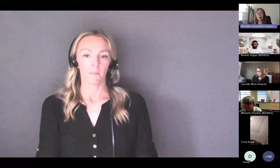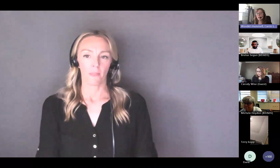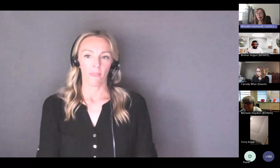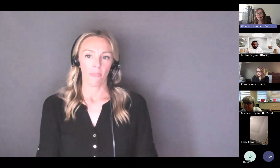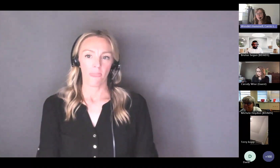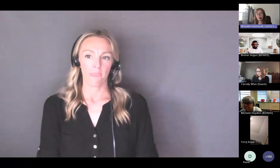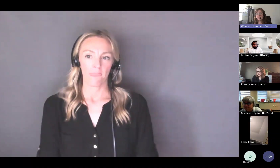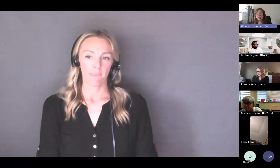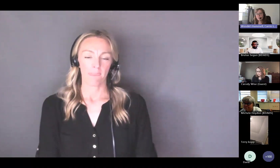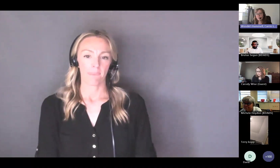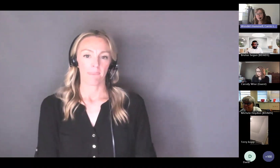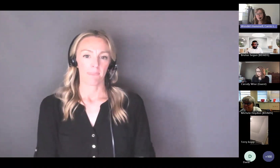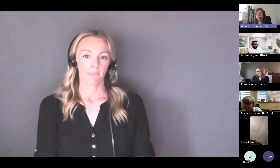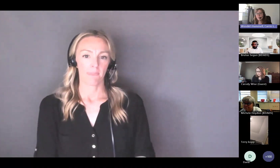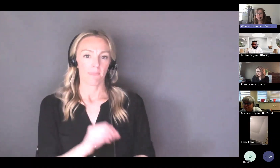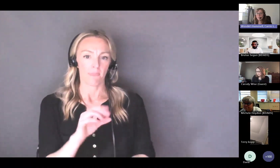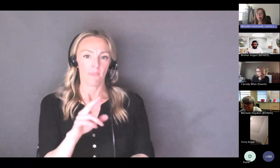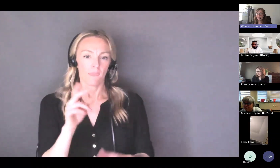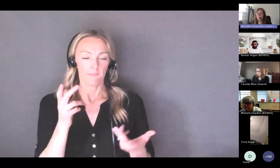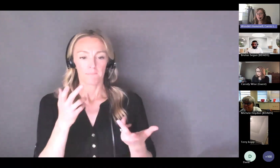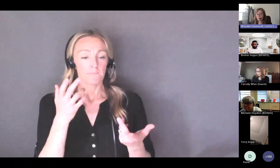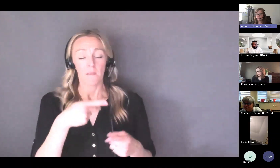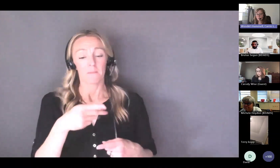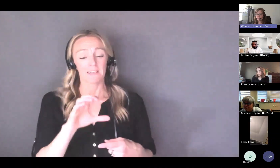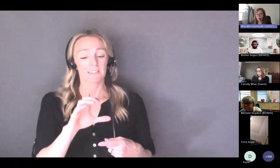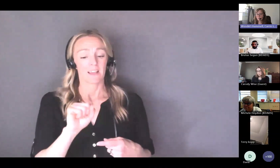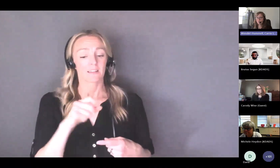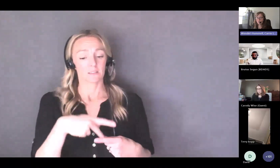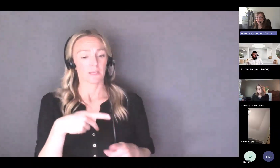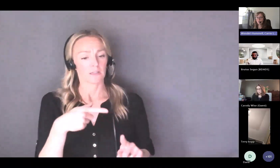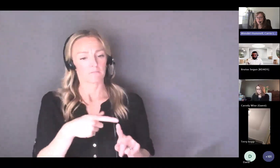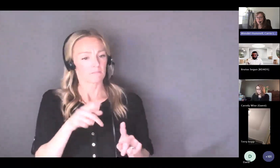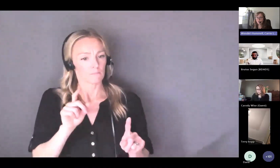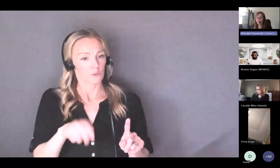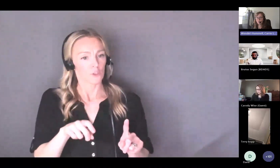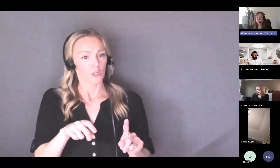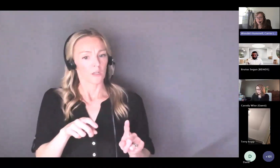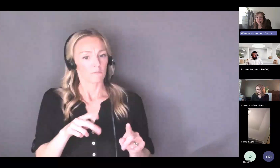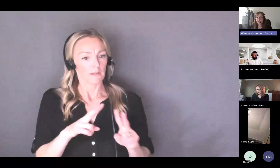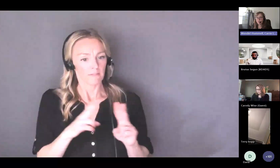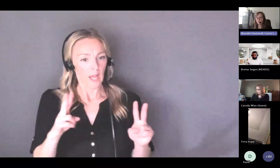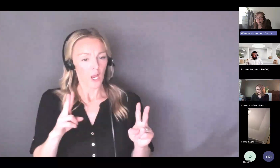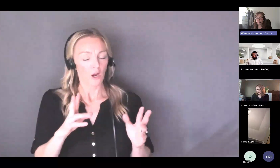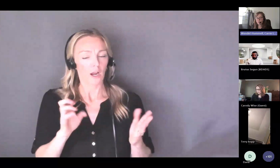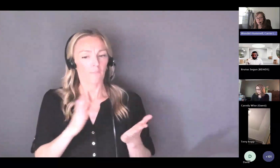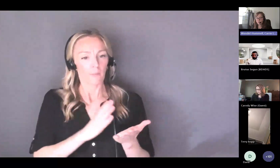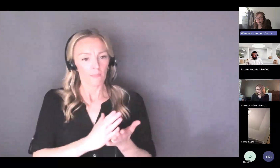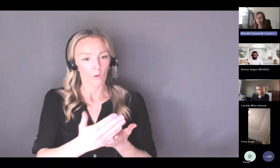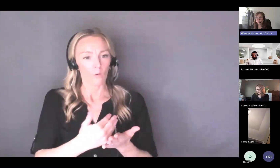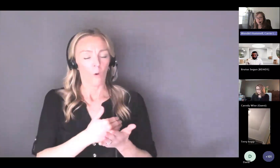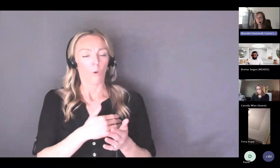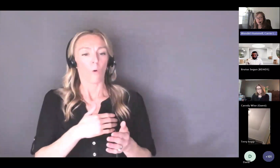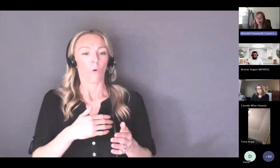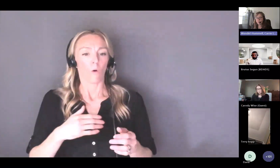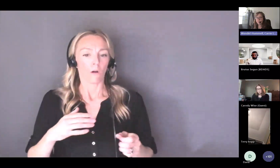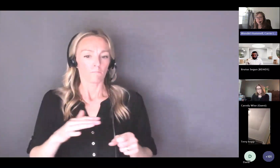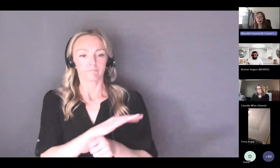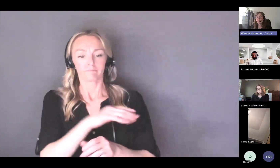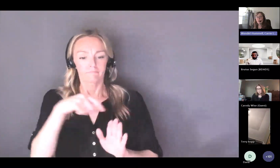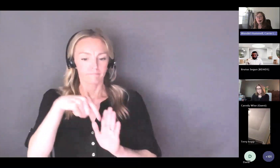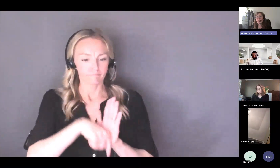bend over backwards to match the assessment. I mean, a PCSP should ultimately be, a very thorough, comprehensive document that captures the person's